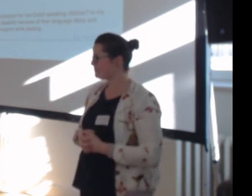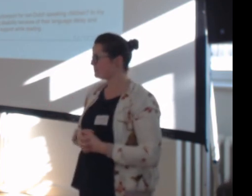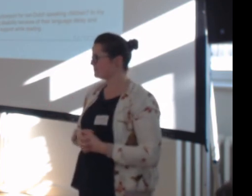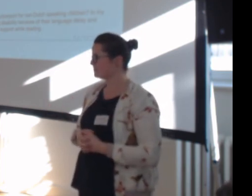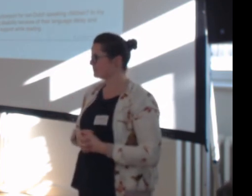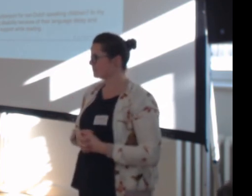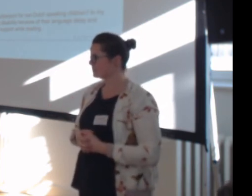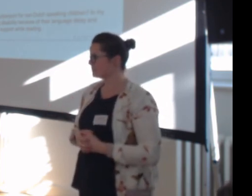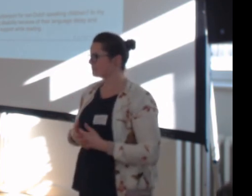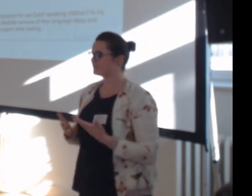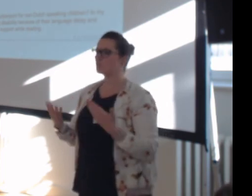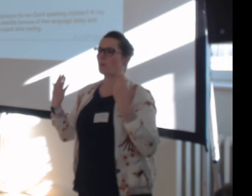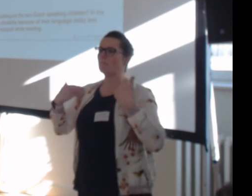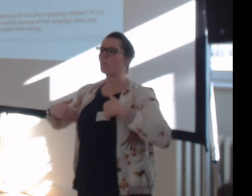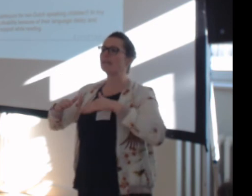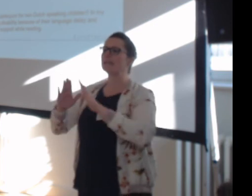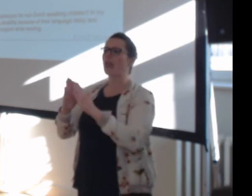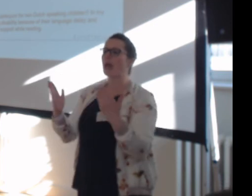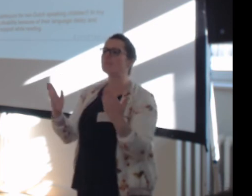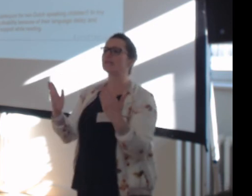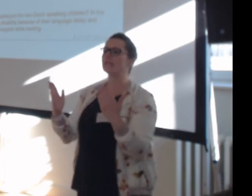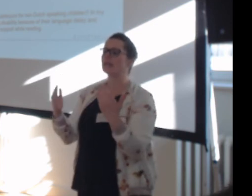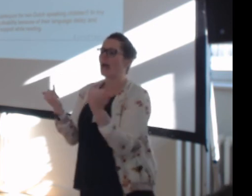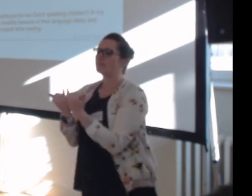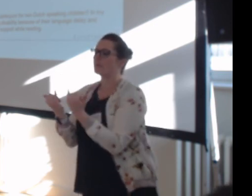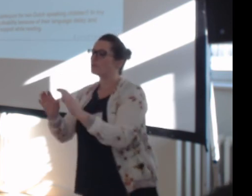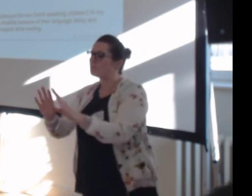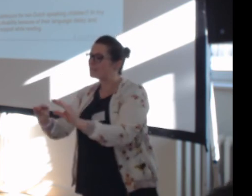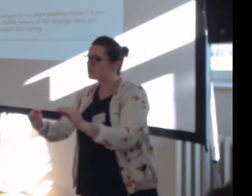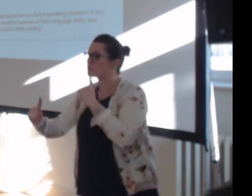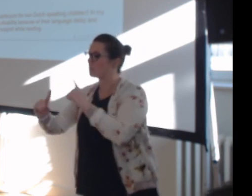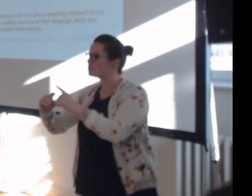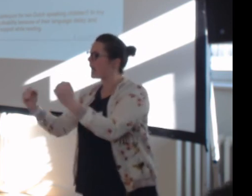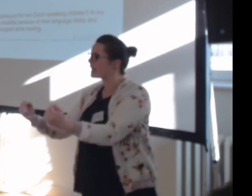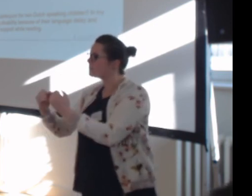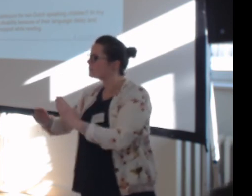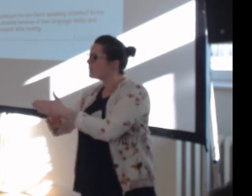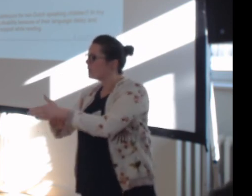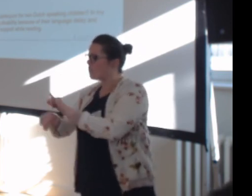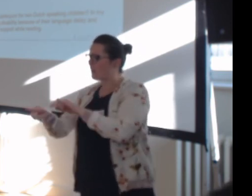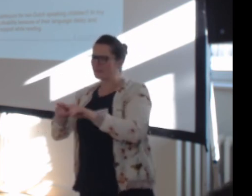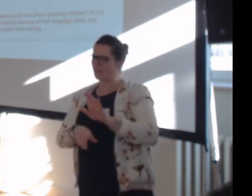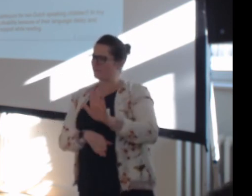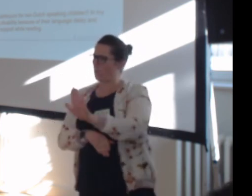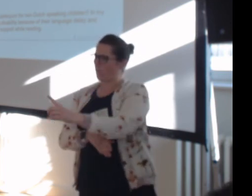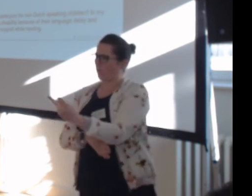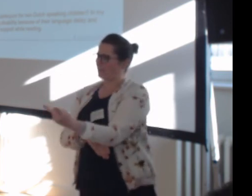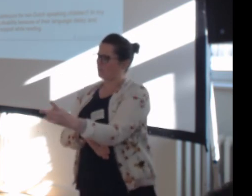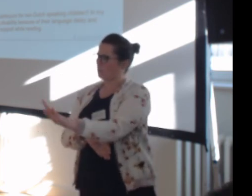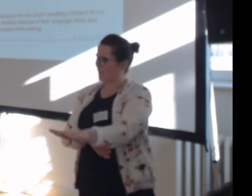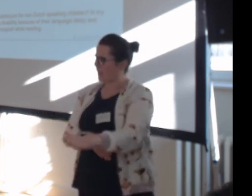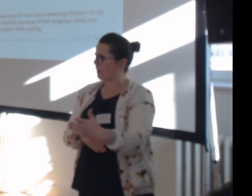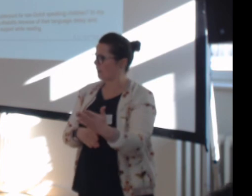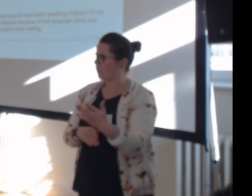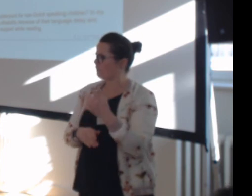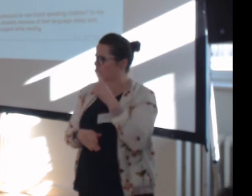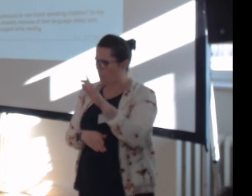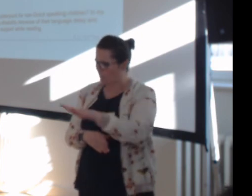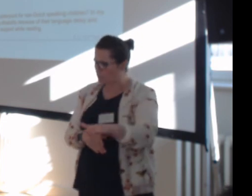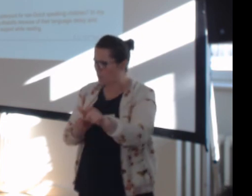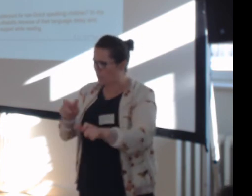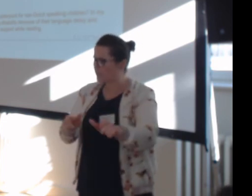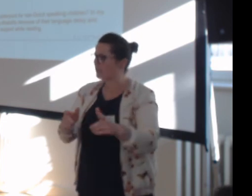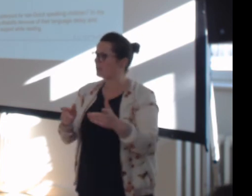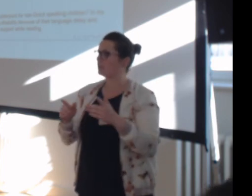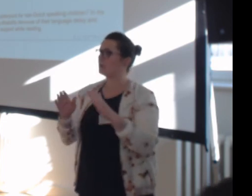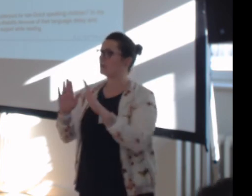So, what can public libraries, adapted materials, and accessible activities mean for Rafiq, Issam, Nancy, and Alice? And